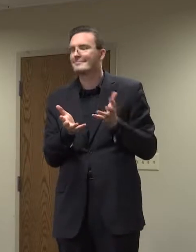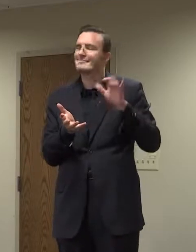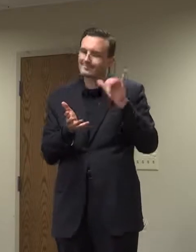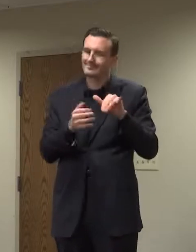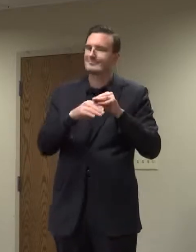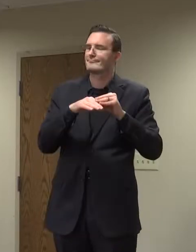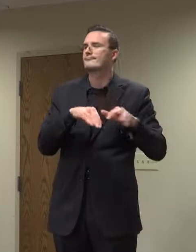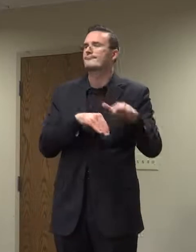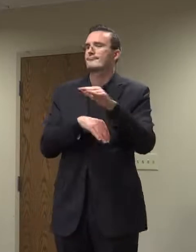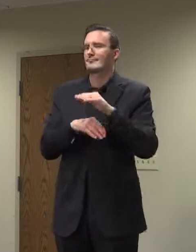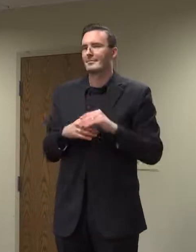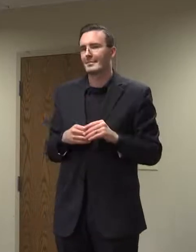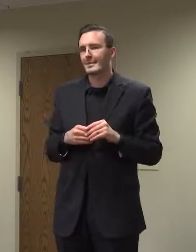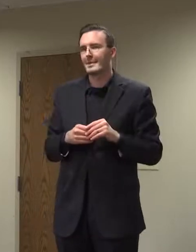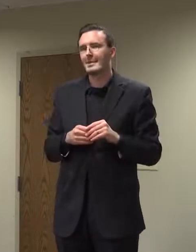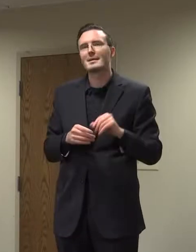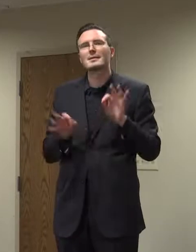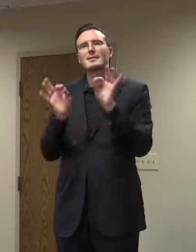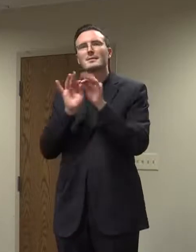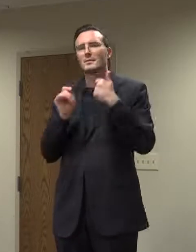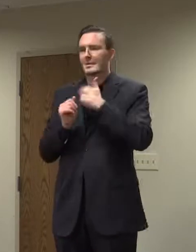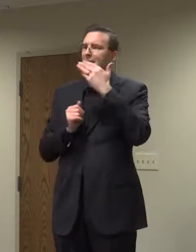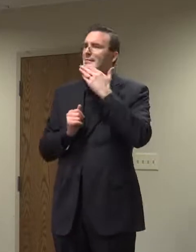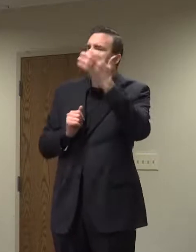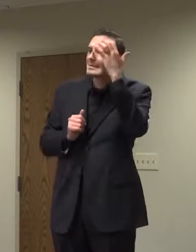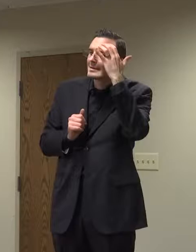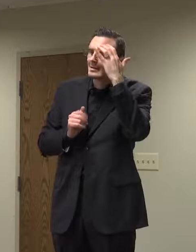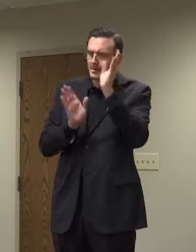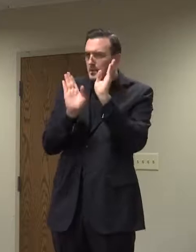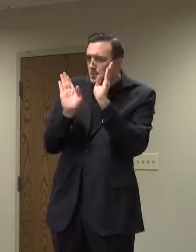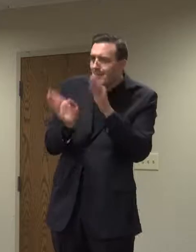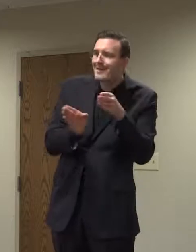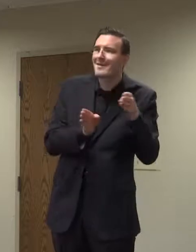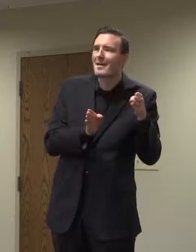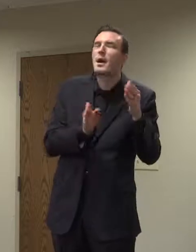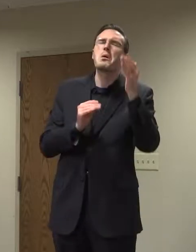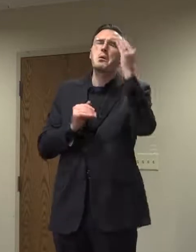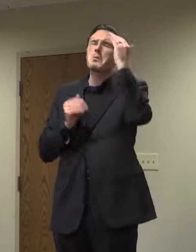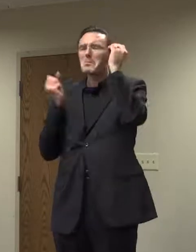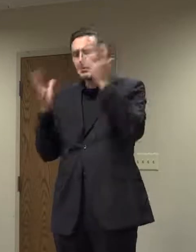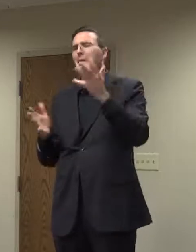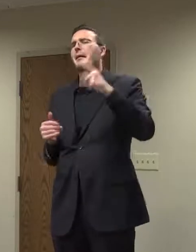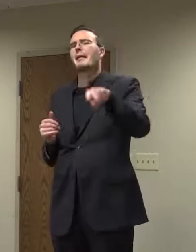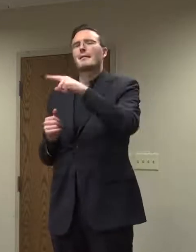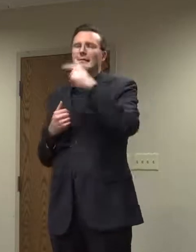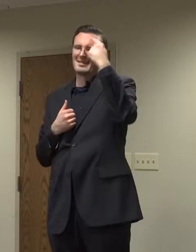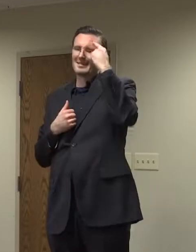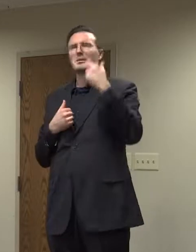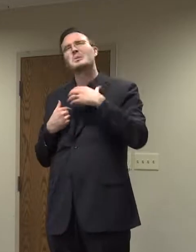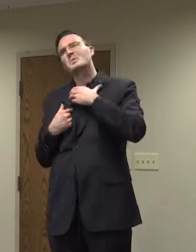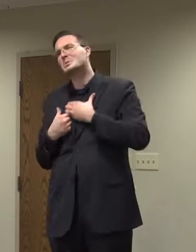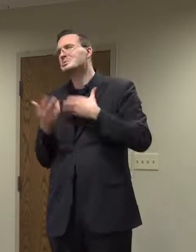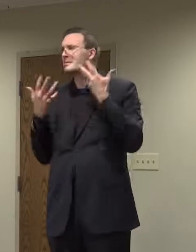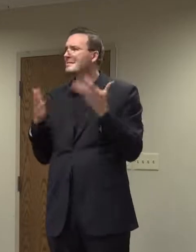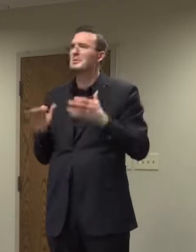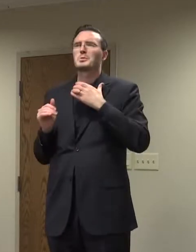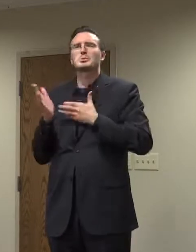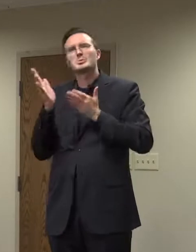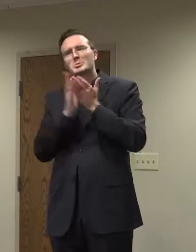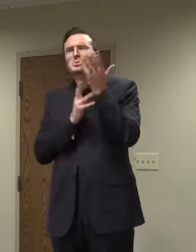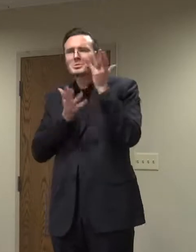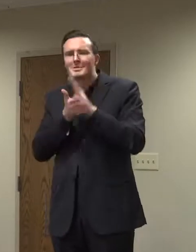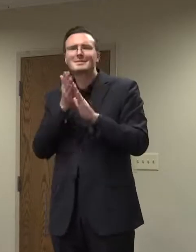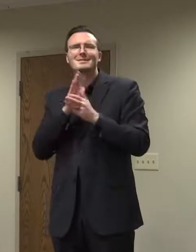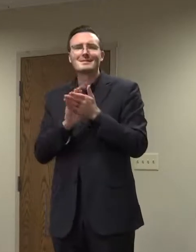this pandemic, but we are not. And we're going to take those necessary steps because this is going to be a long,